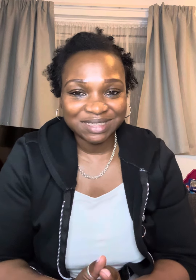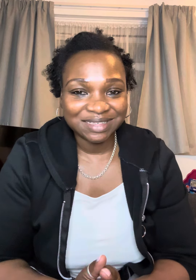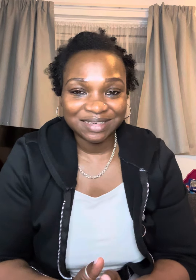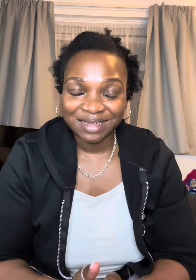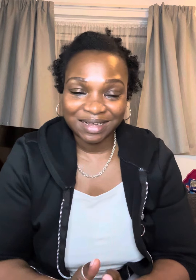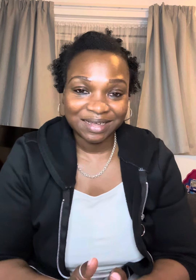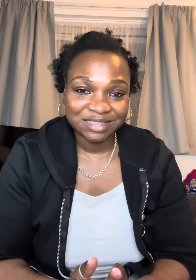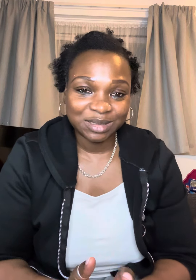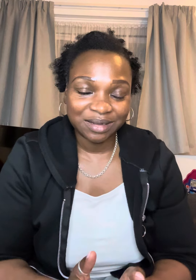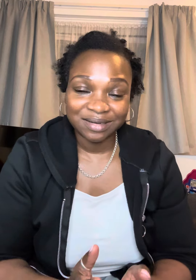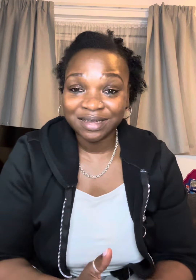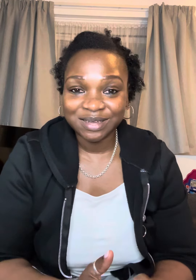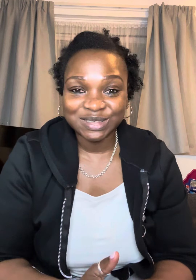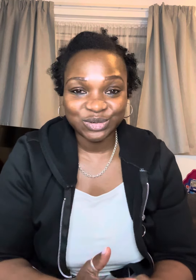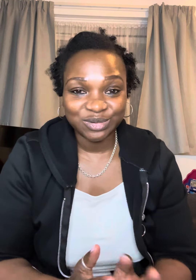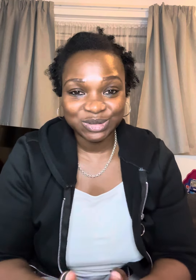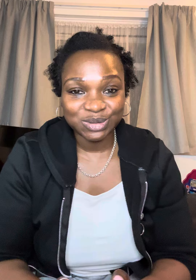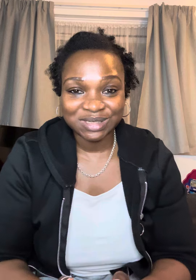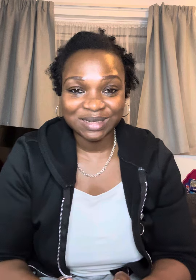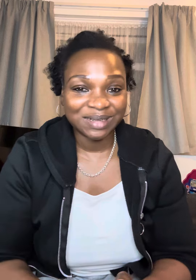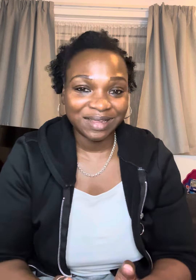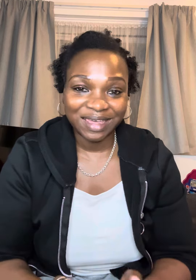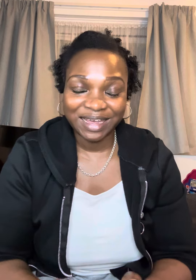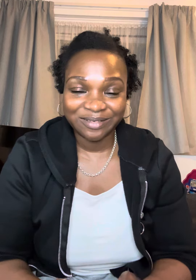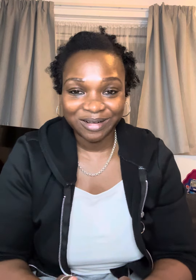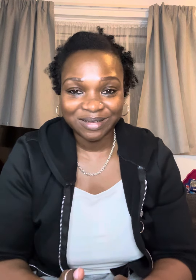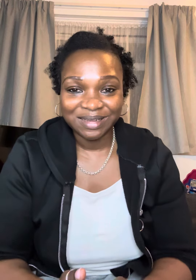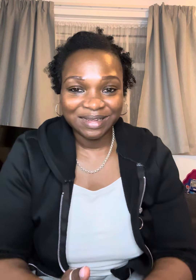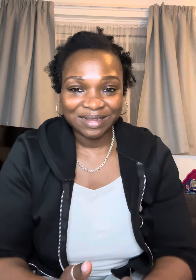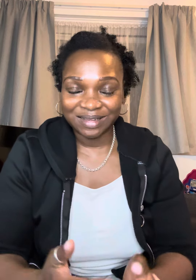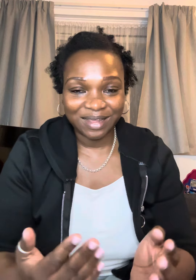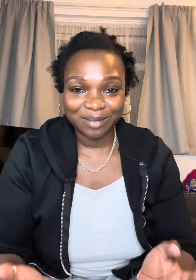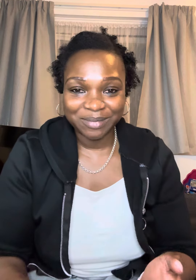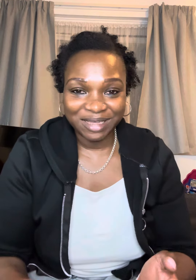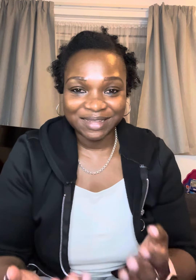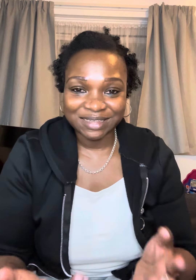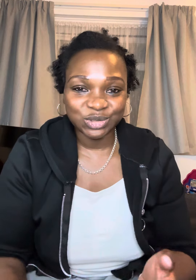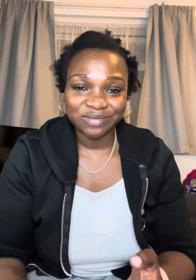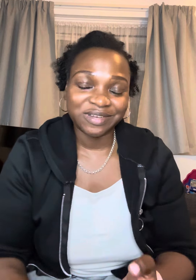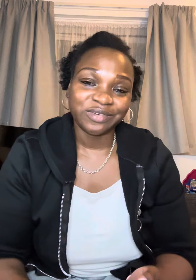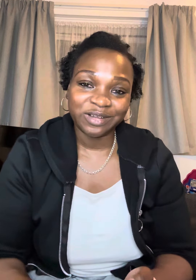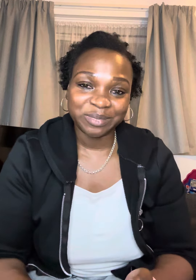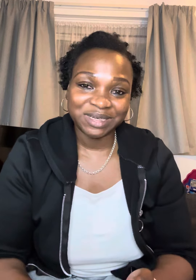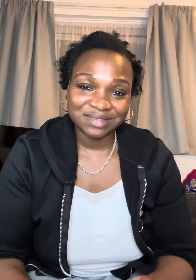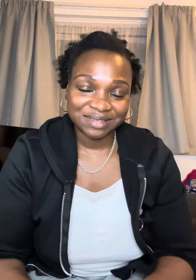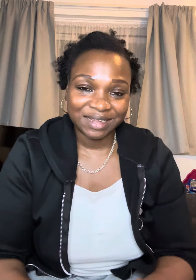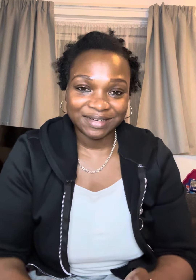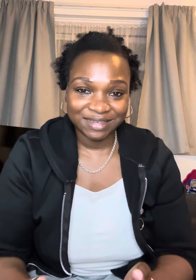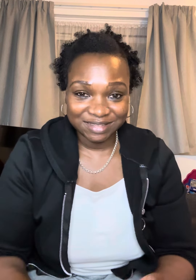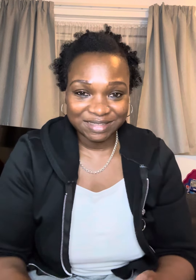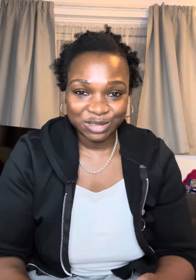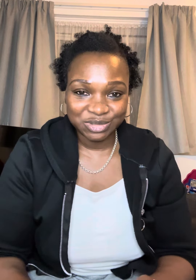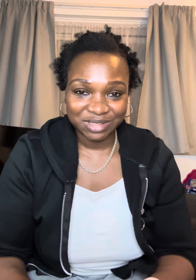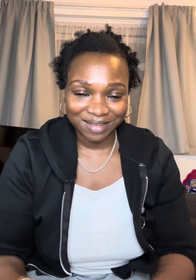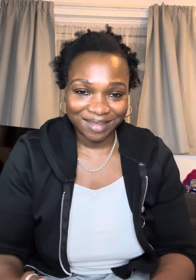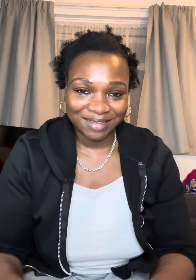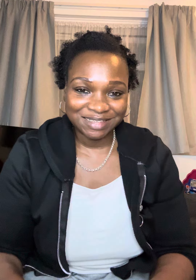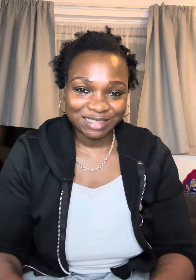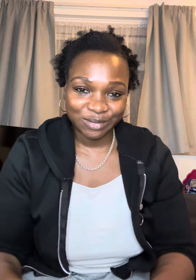setting as a nurse or a doctor, a carer, in that sort of environment and institution, okay? So it's just a